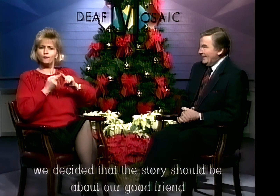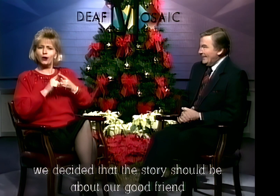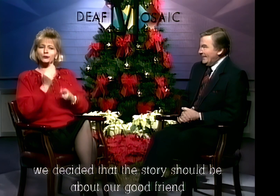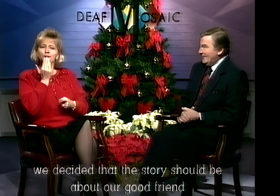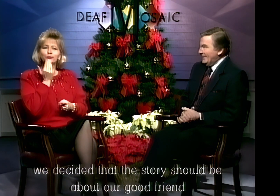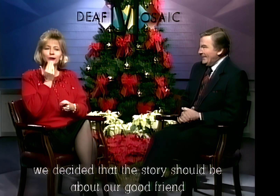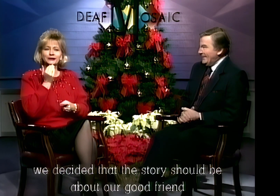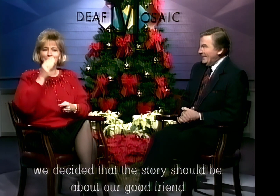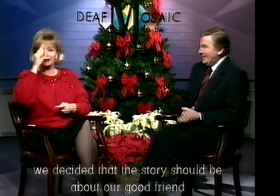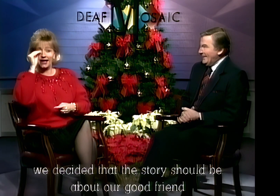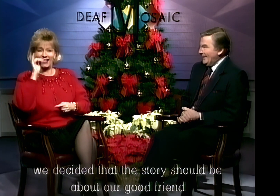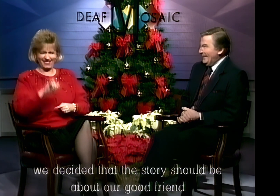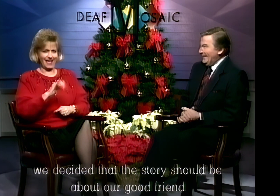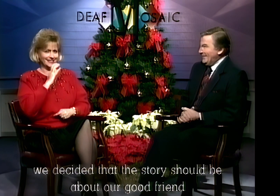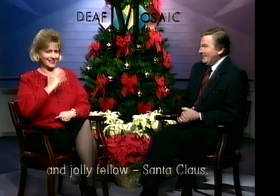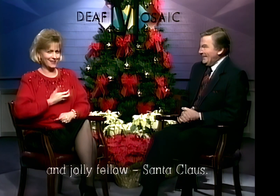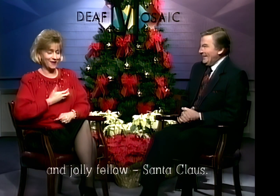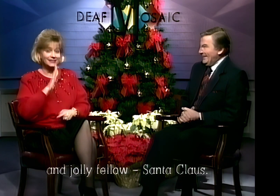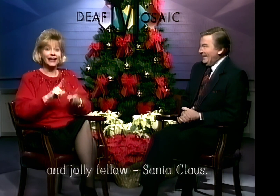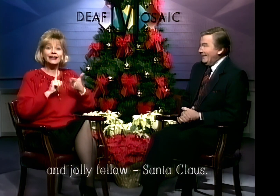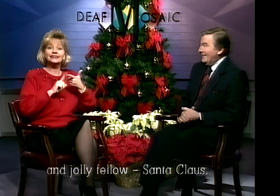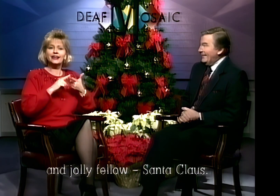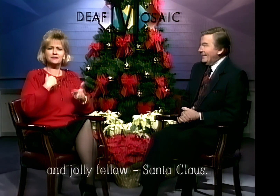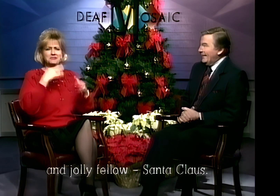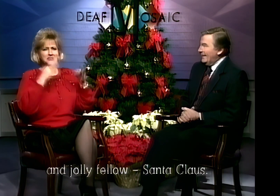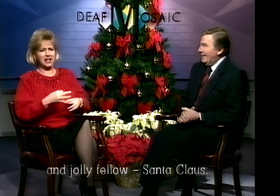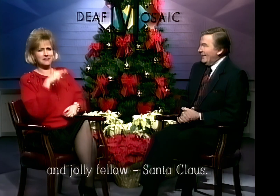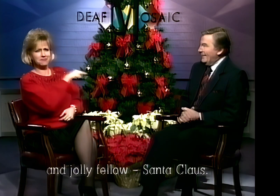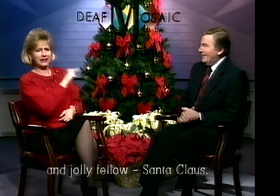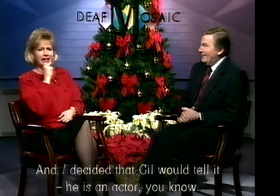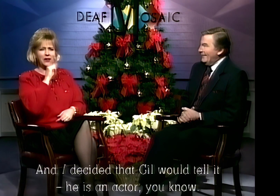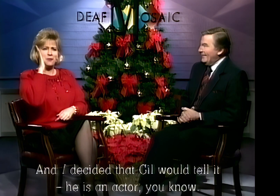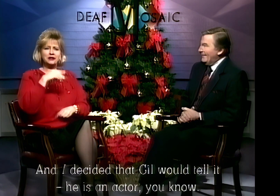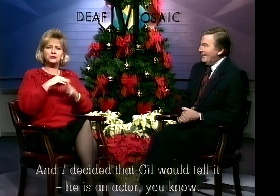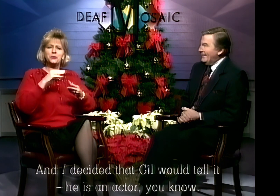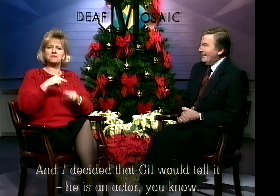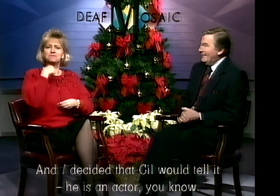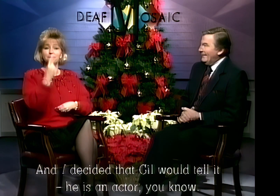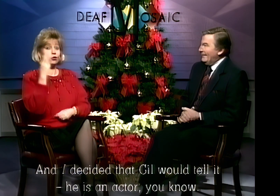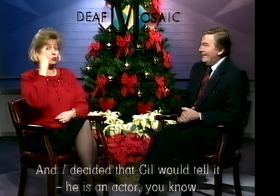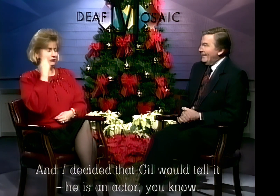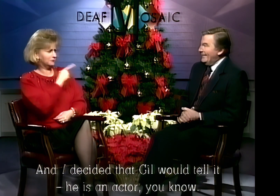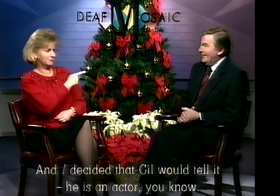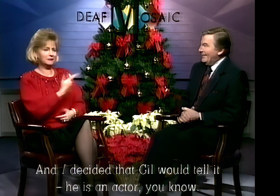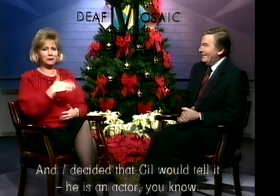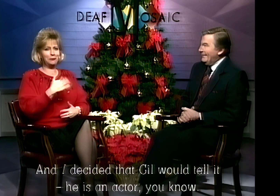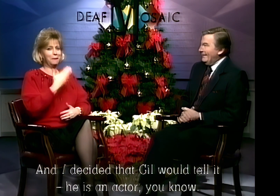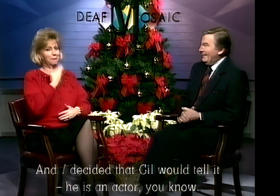good friend and jolly fellow, Santa Claus. And I decided that Gil would tell it, because he